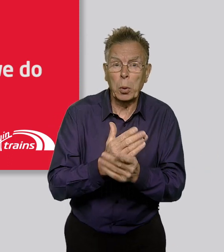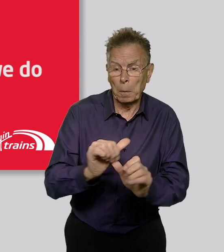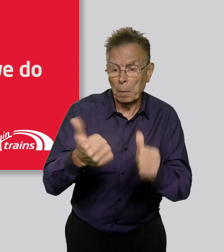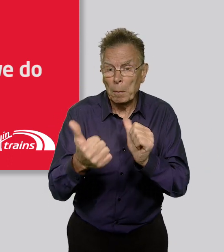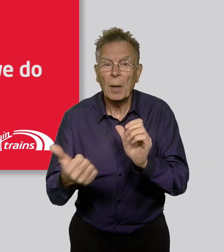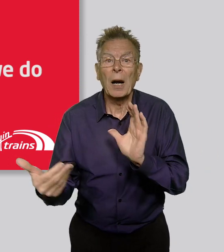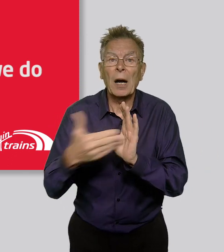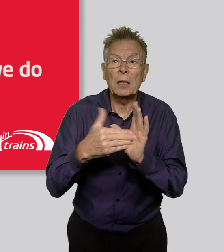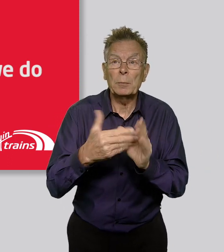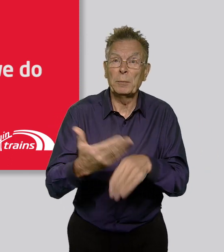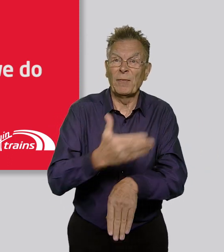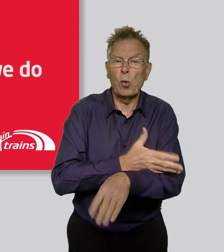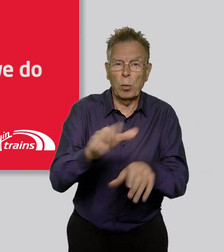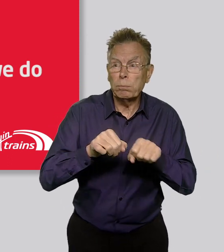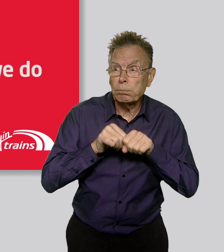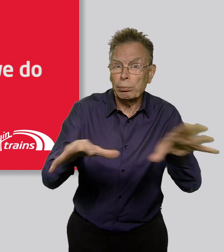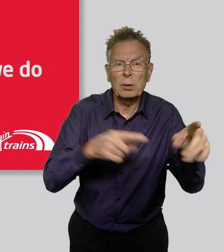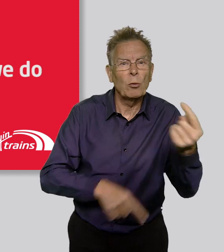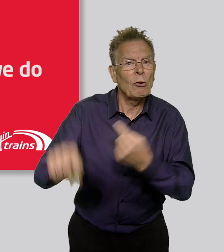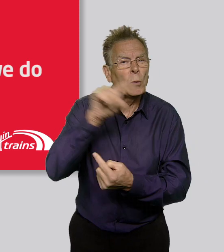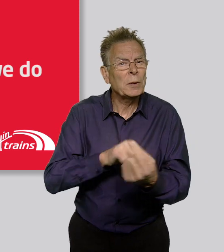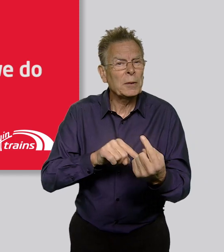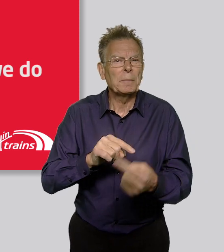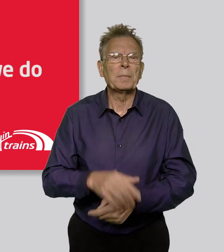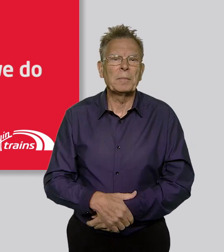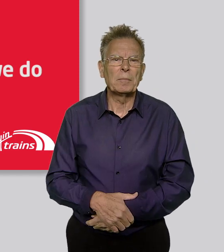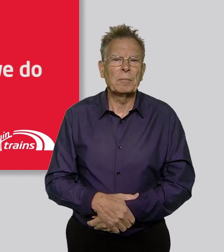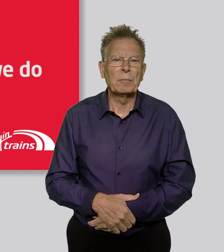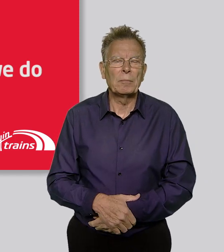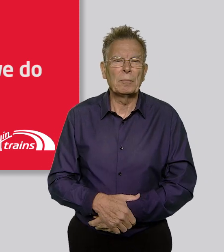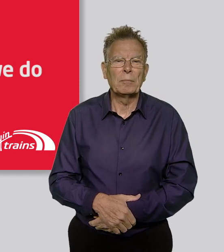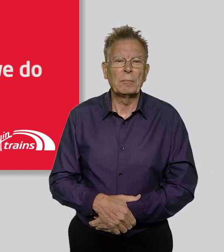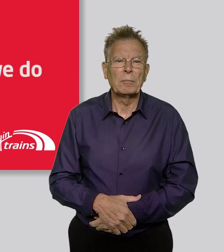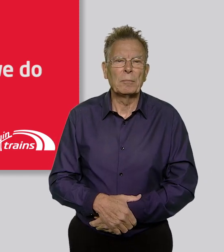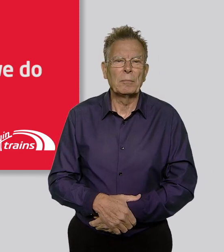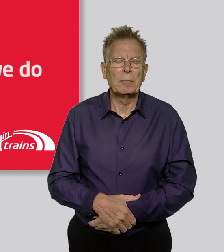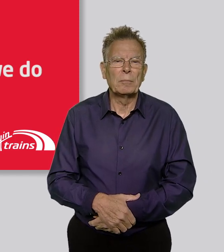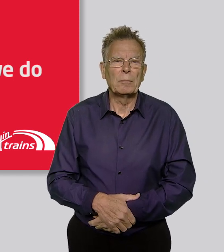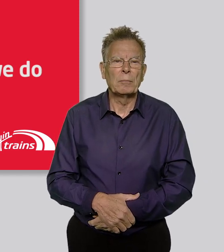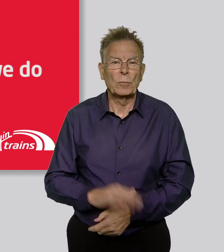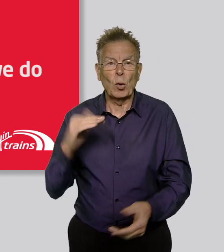making sure every new edition is ready to roll from the off.